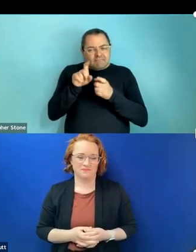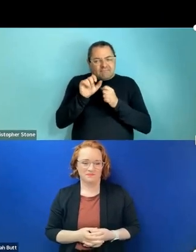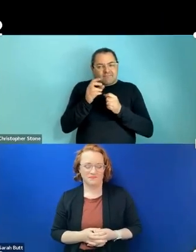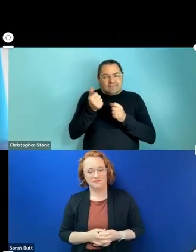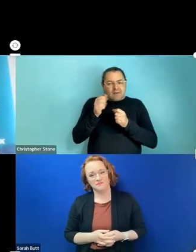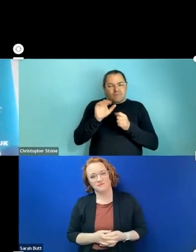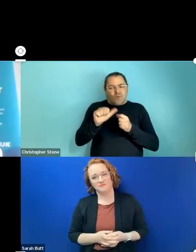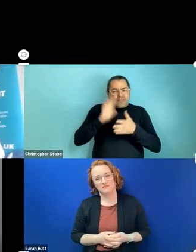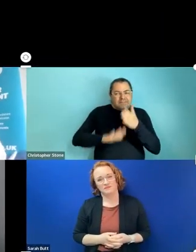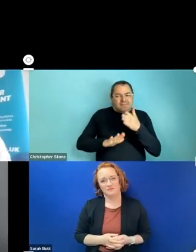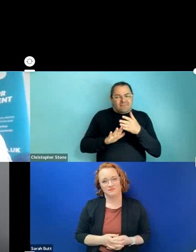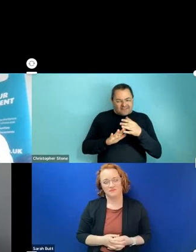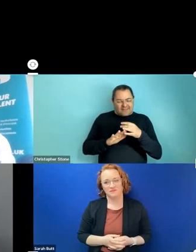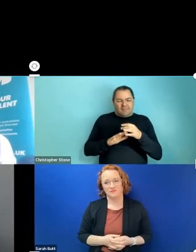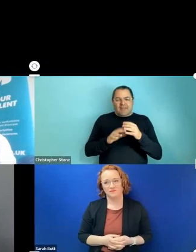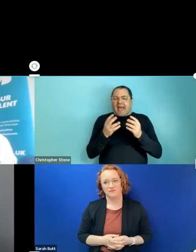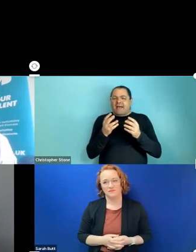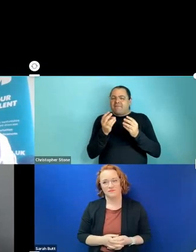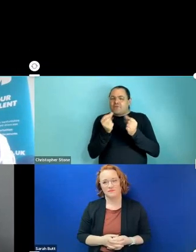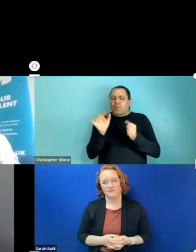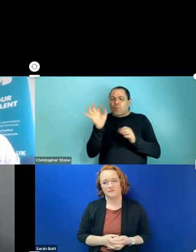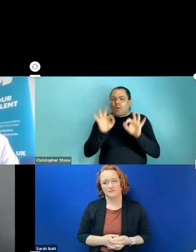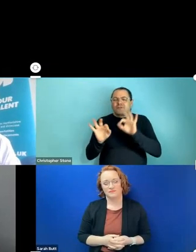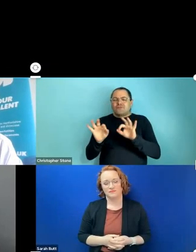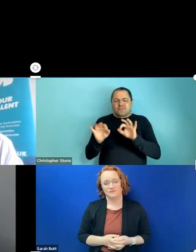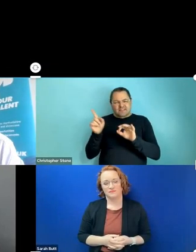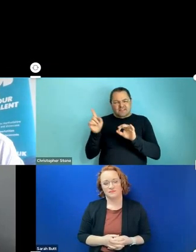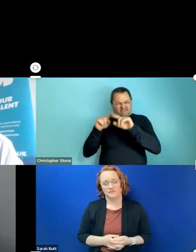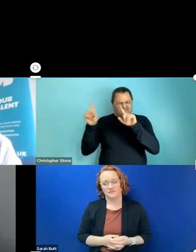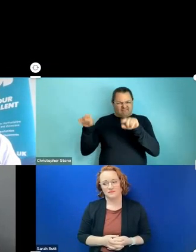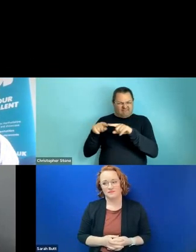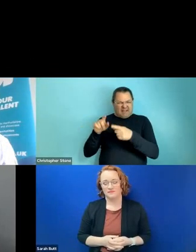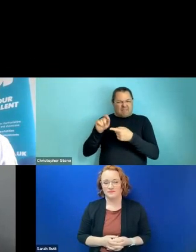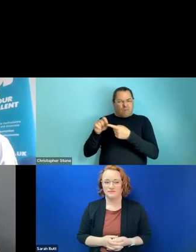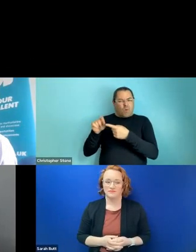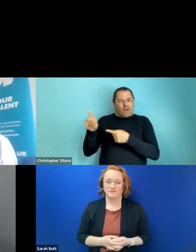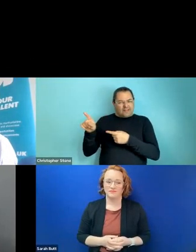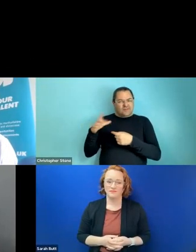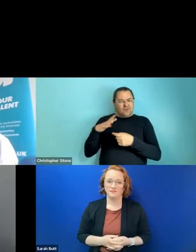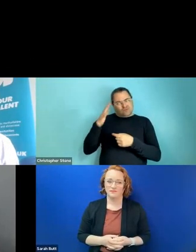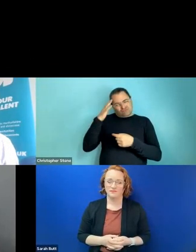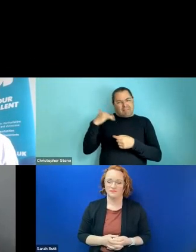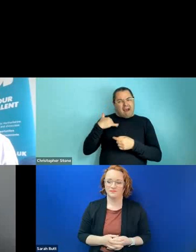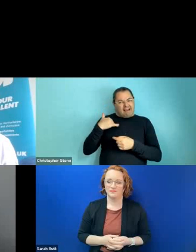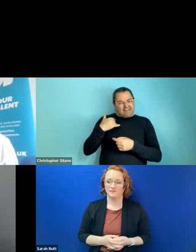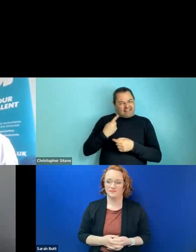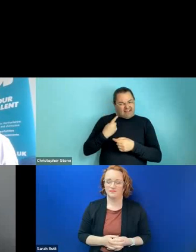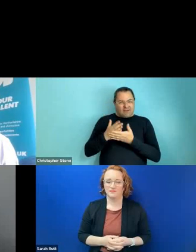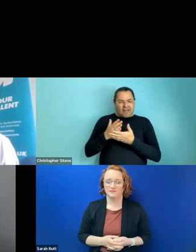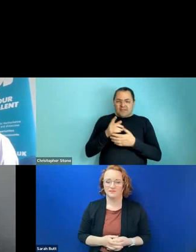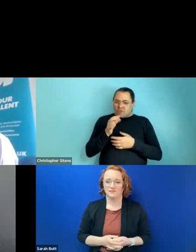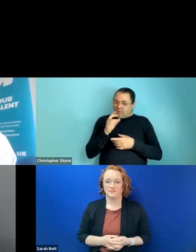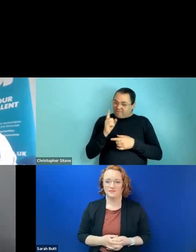experiences as we go through. So, just a couple of questions on the screen here to act as a little bit of a prompt. So, my first question is, where do interpreters